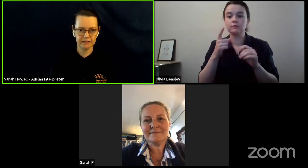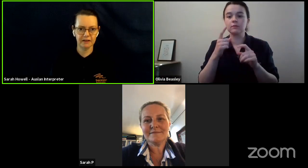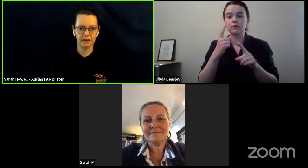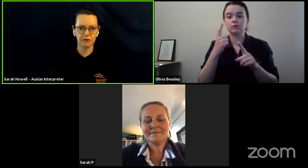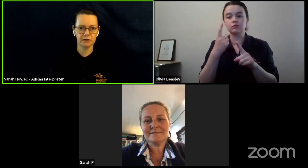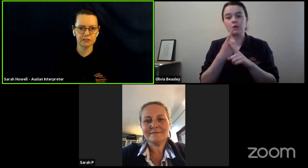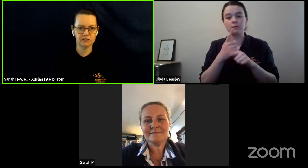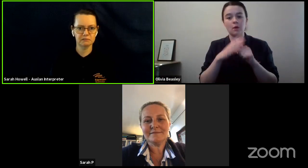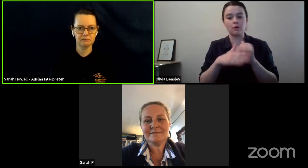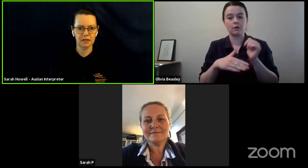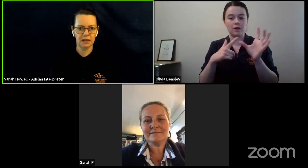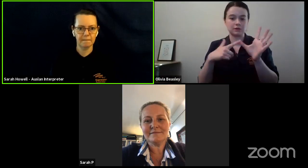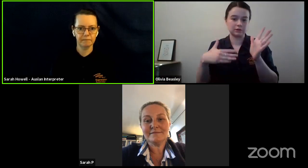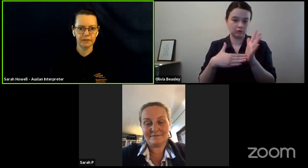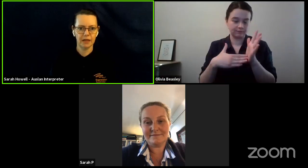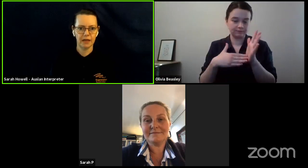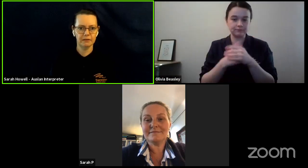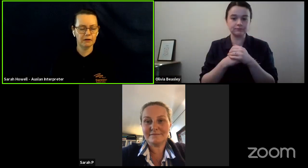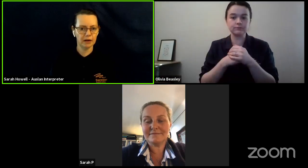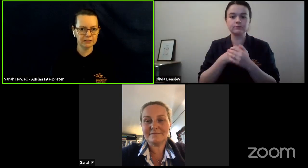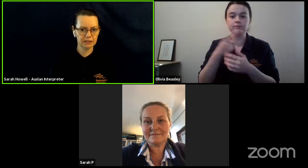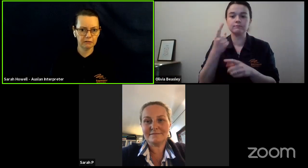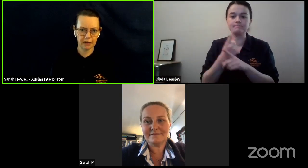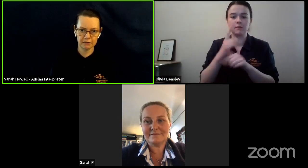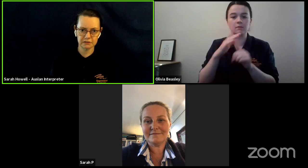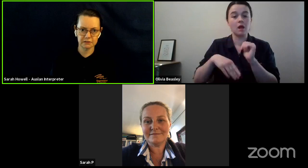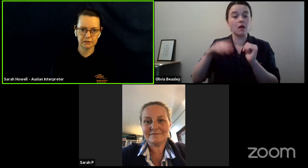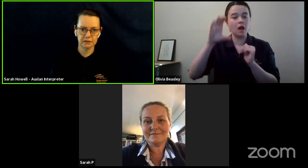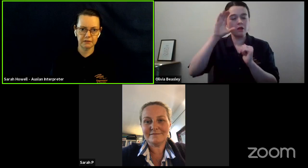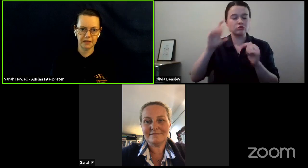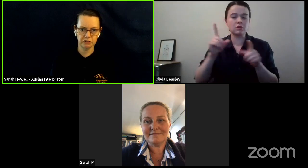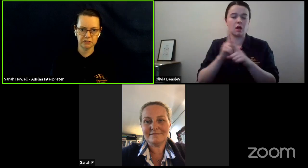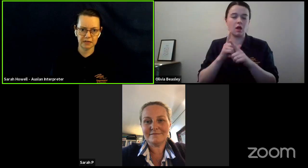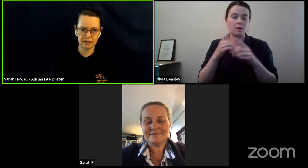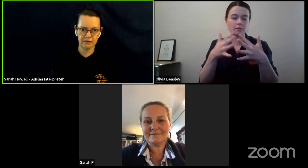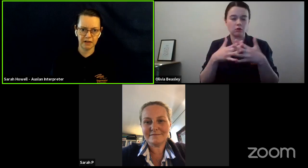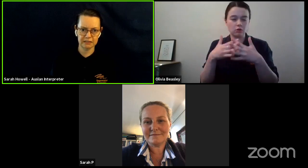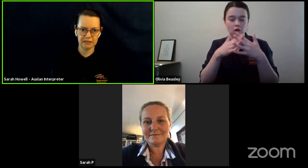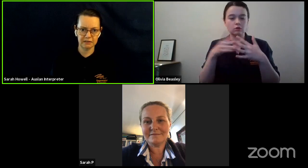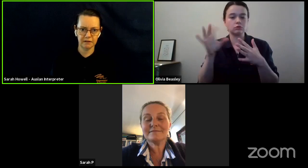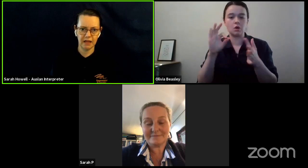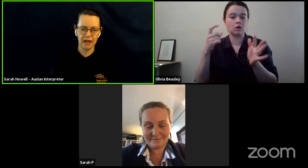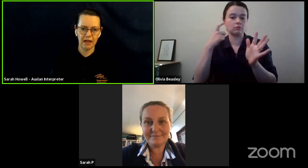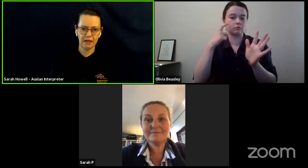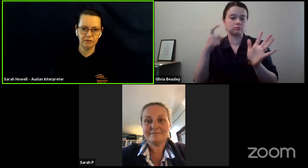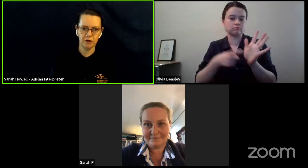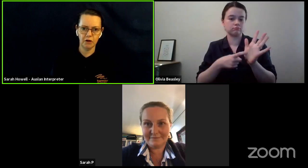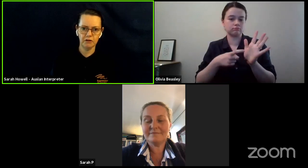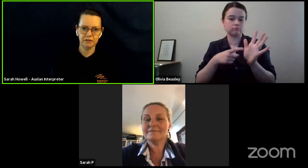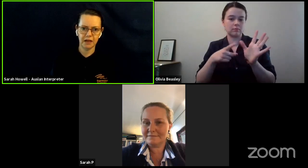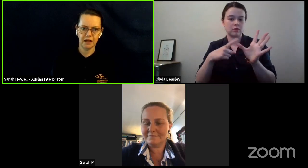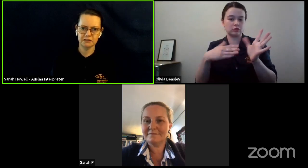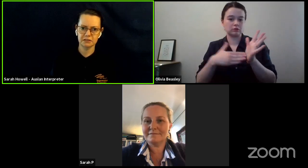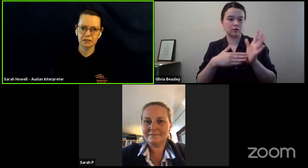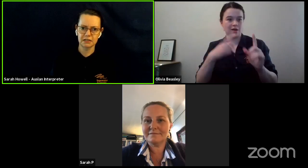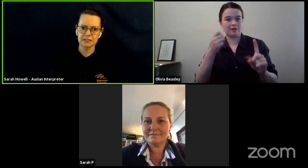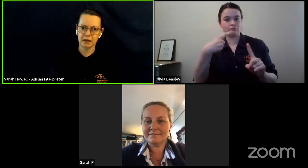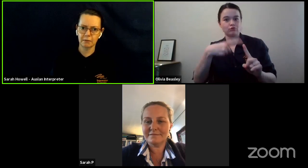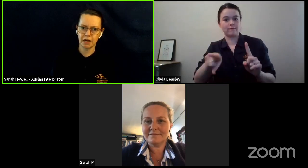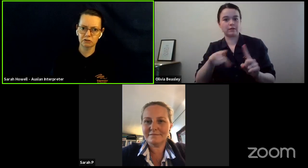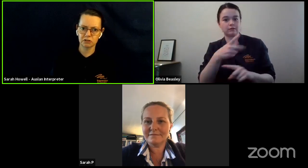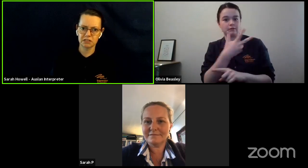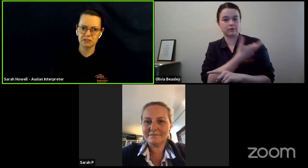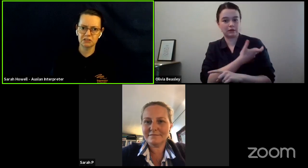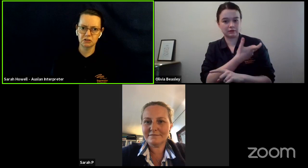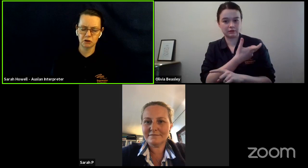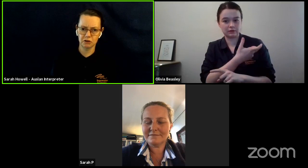I can see another question, and they're asking around the AstraZeneca vaccine. They've heard that